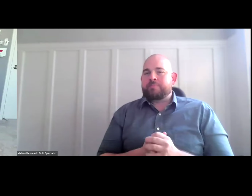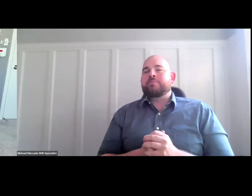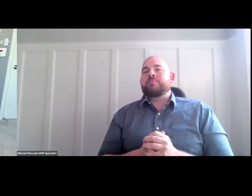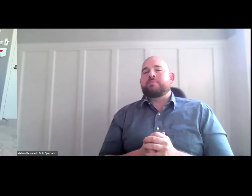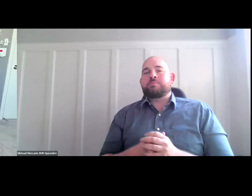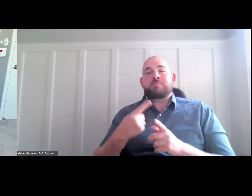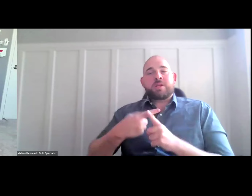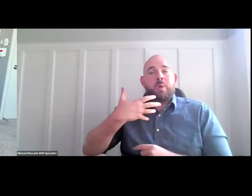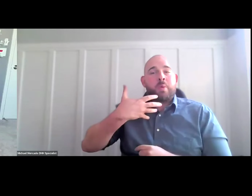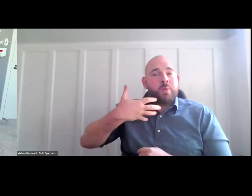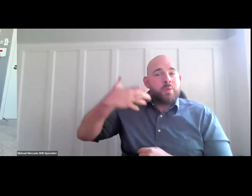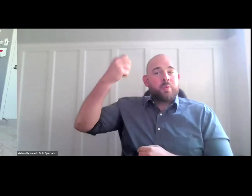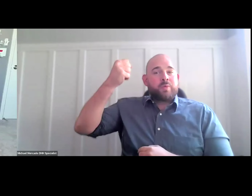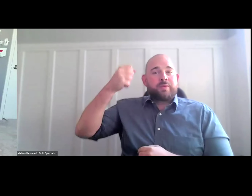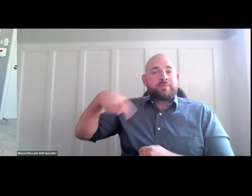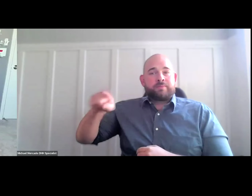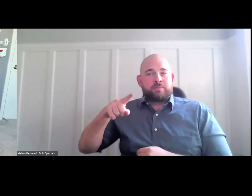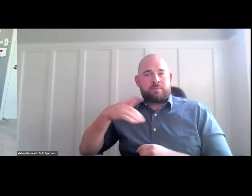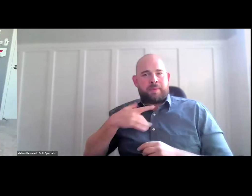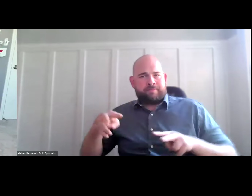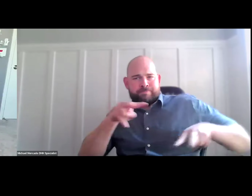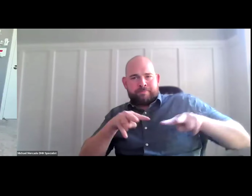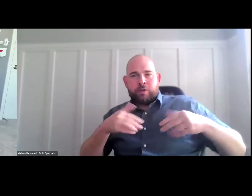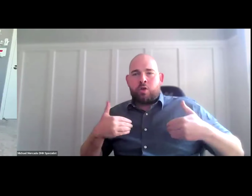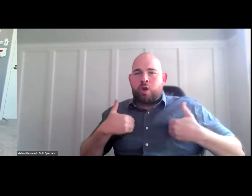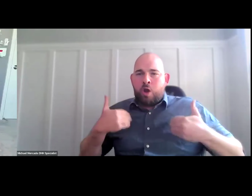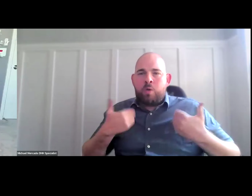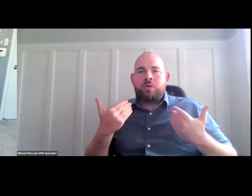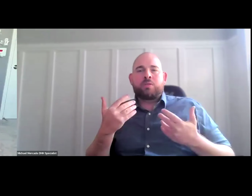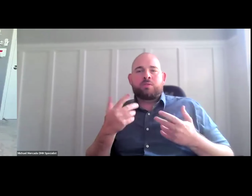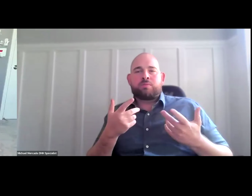will also host different performances or cultural events.